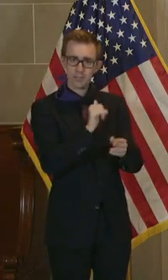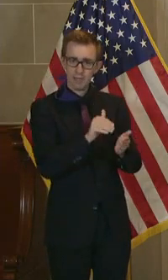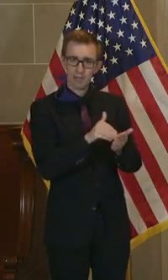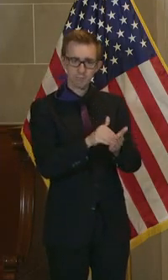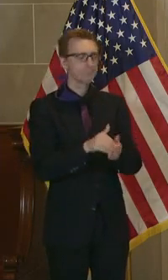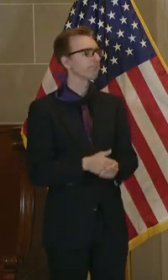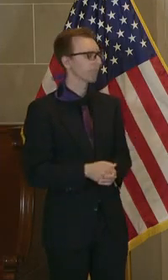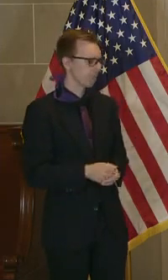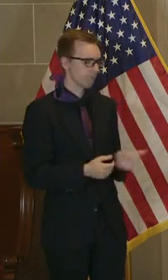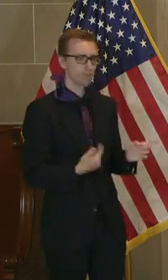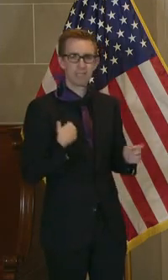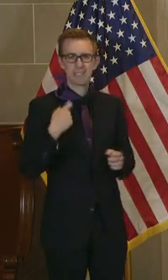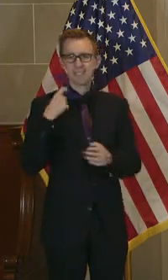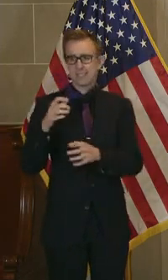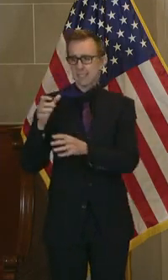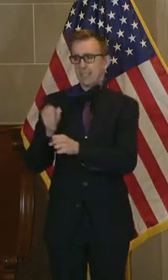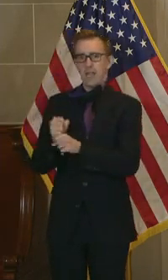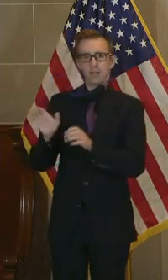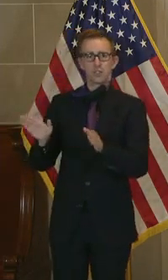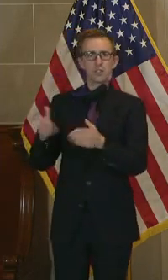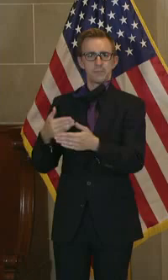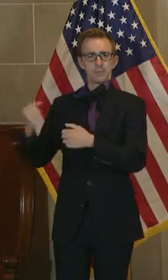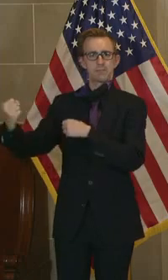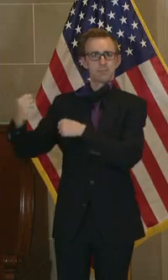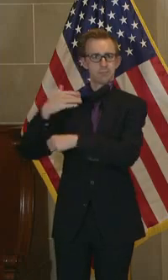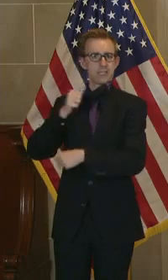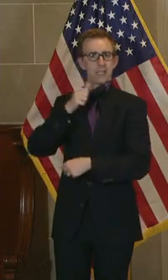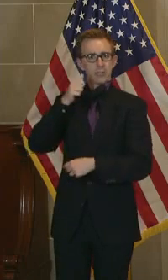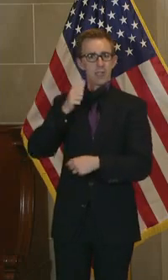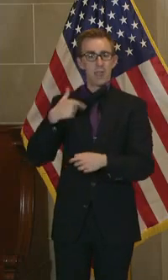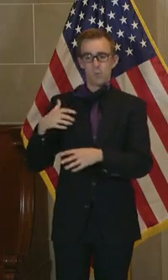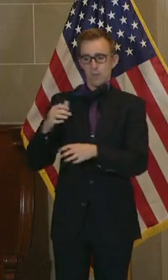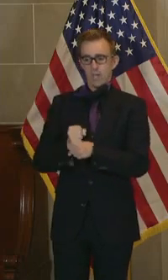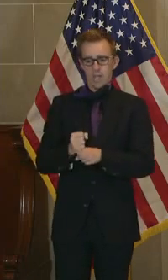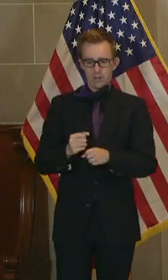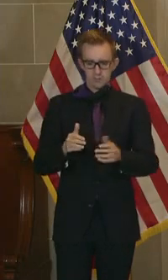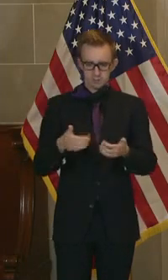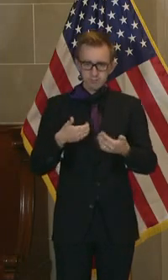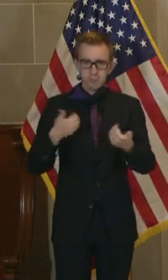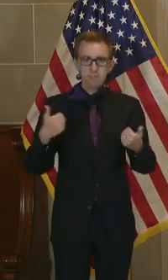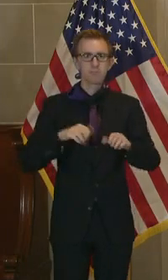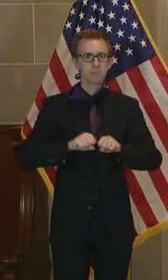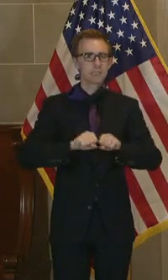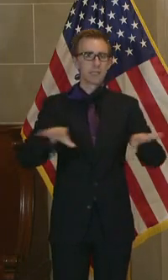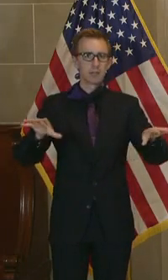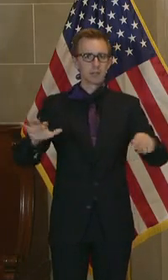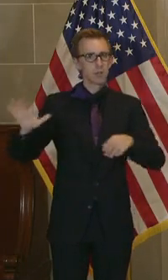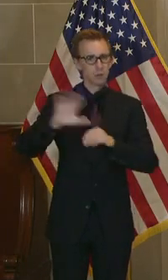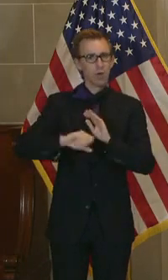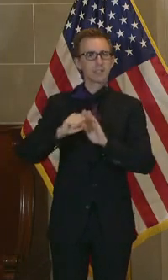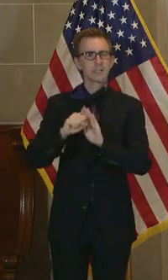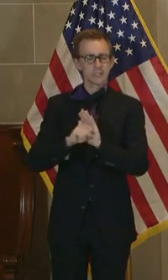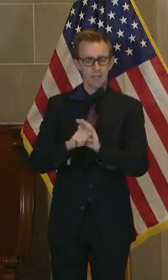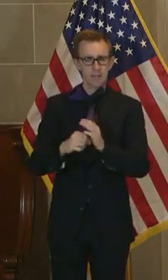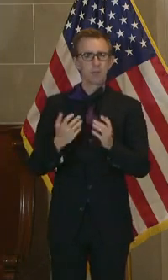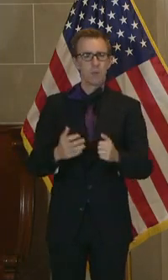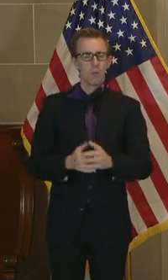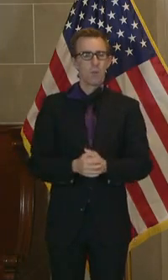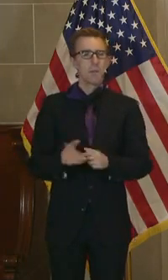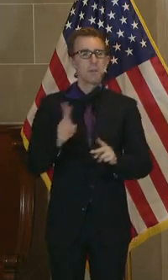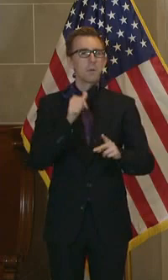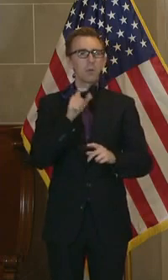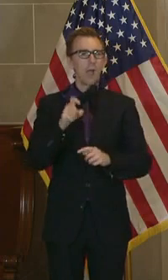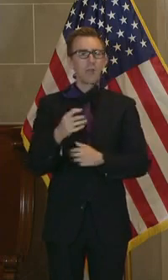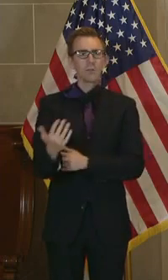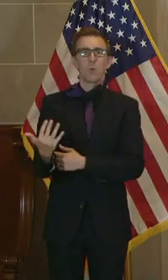got our latest shipment yesterday, got that shipped out immediately. We pre-positioned that around the state so that, again, people don't have to